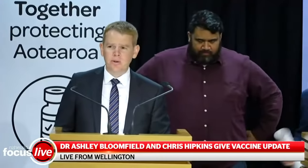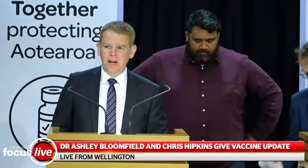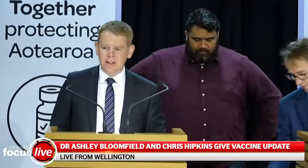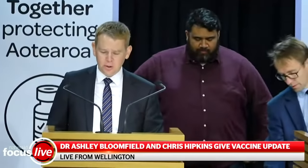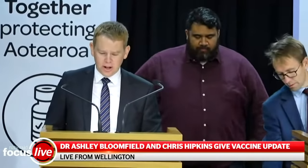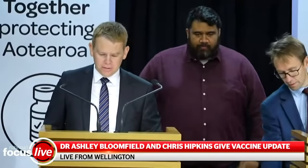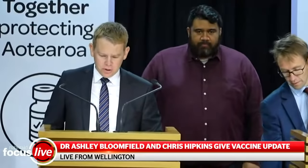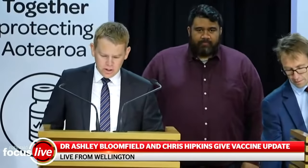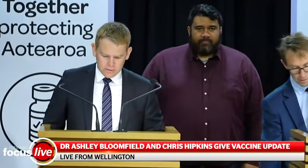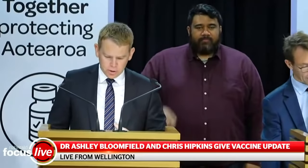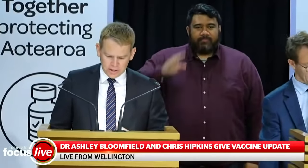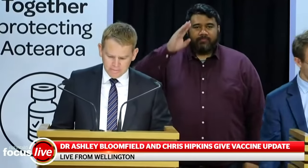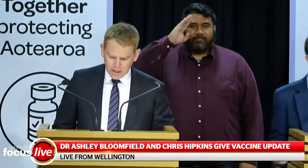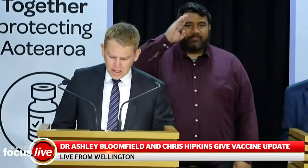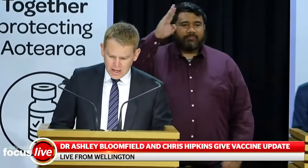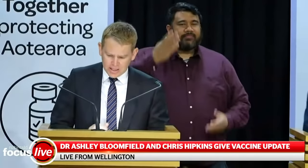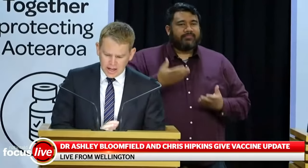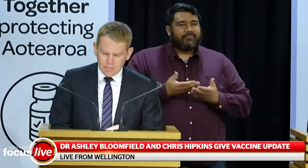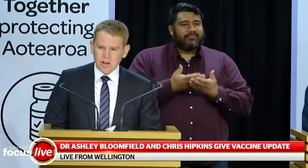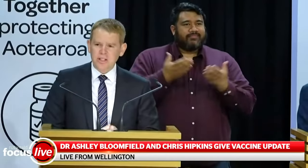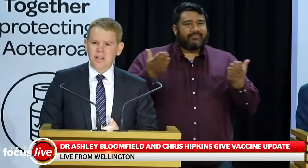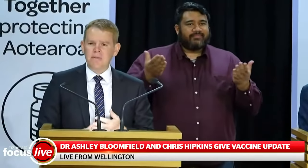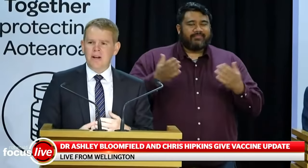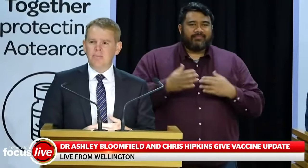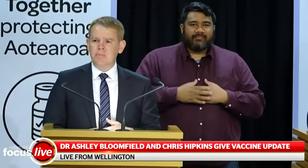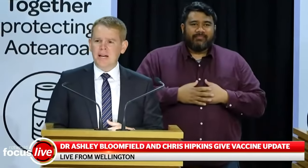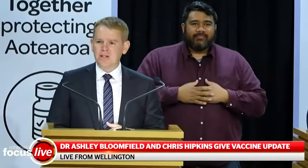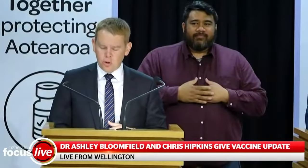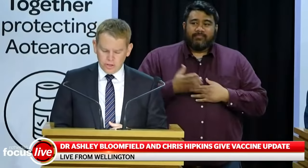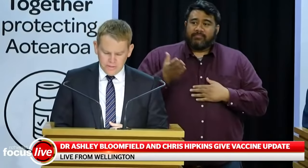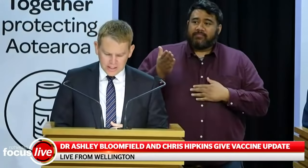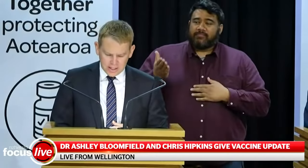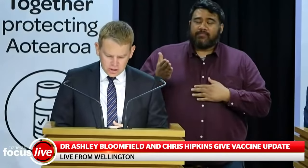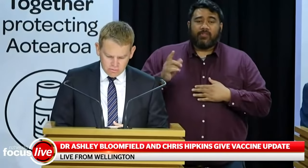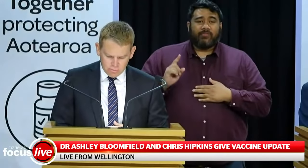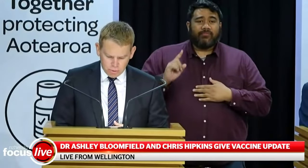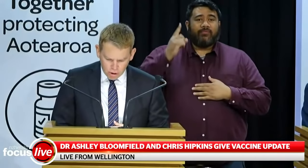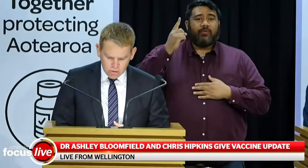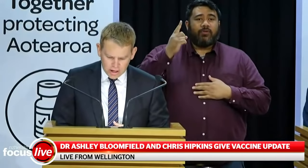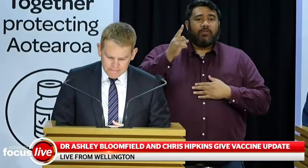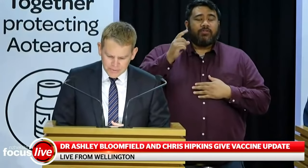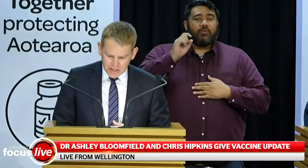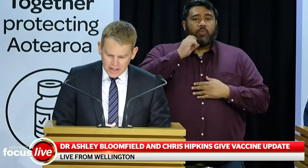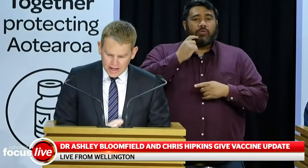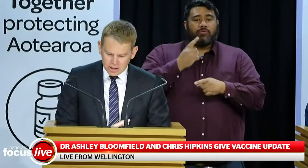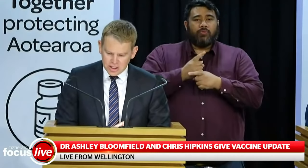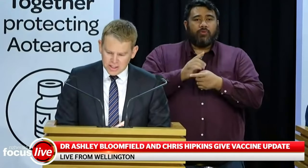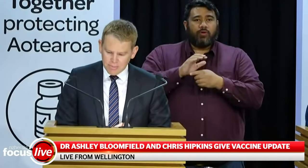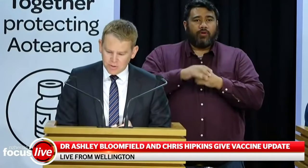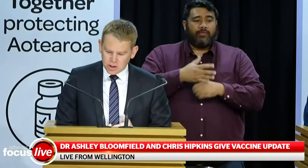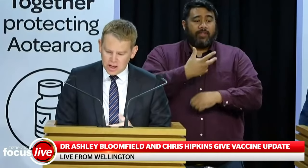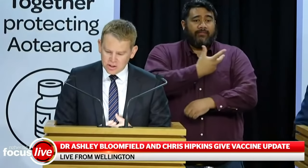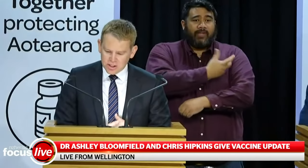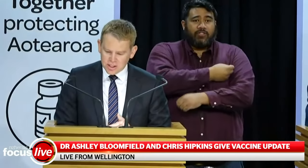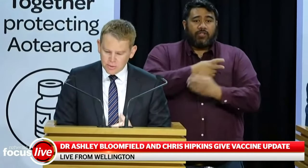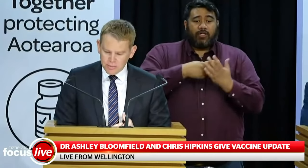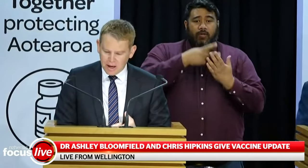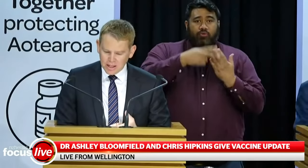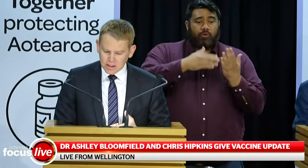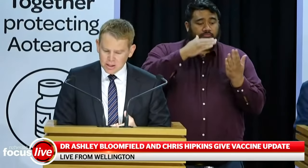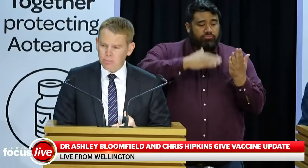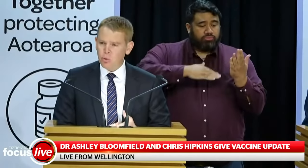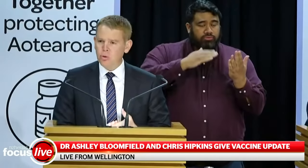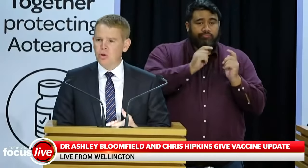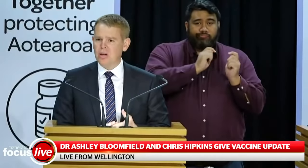All right, kia ora, good afternoon everybody. Today I'm going to give an update on the vaccination program, share some of the changes that